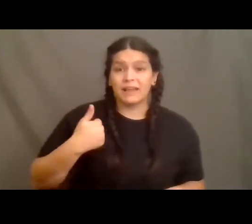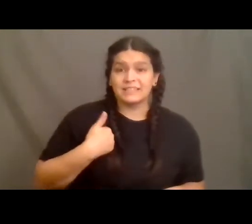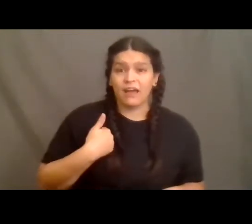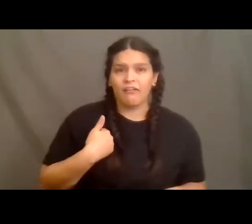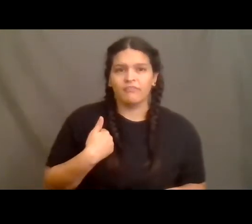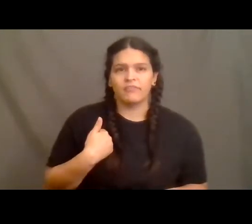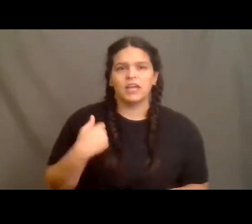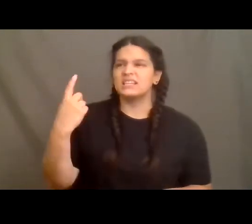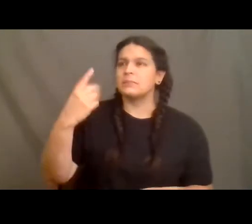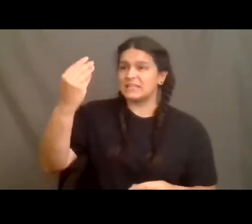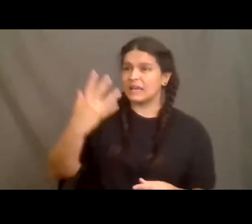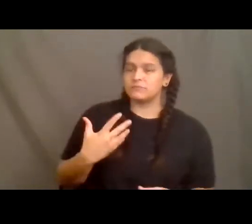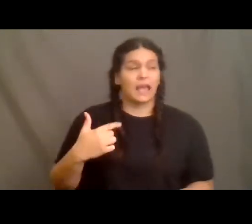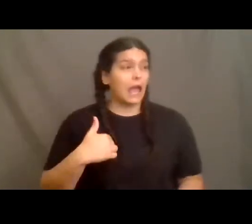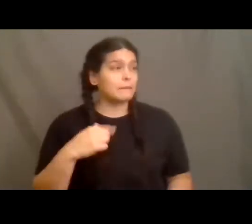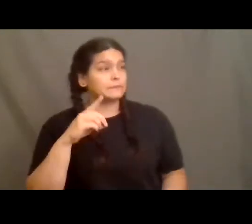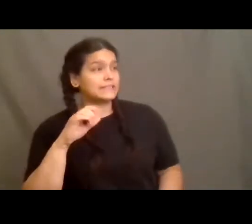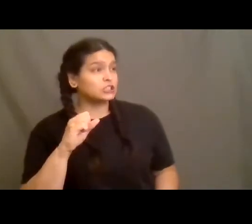am Deshchitni, and I say, oh,